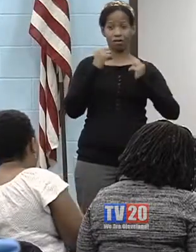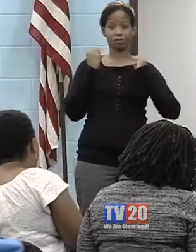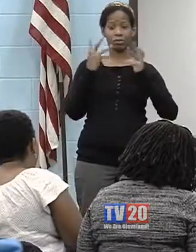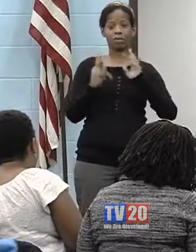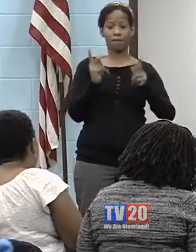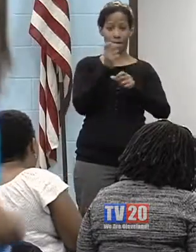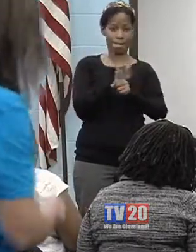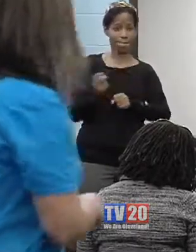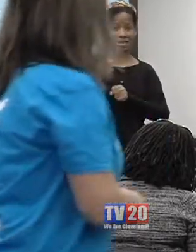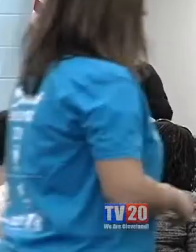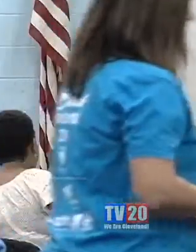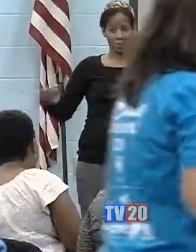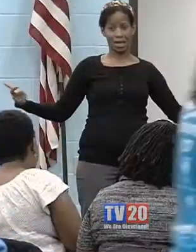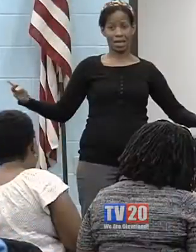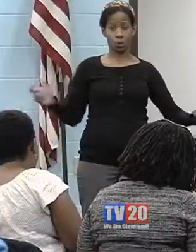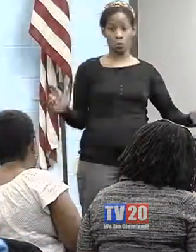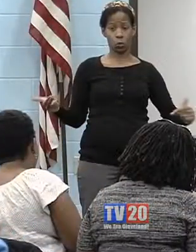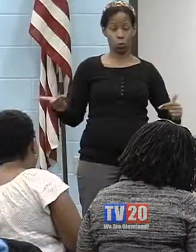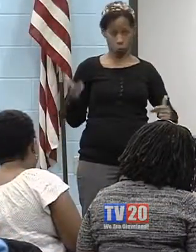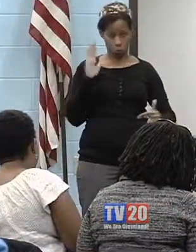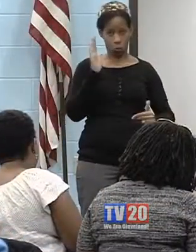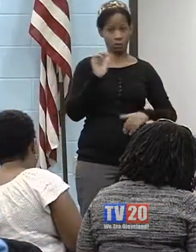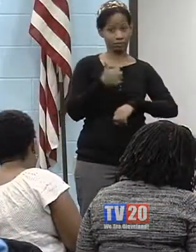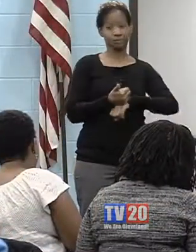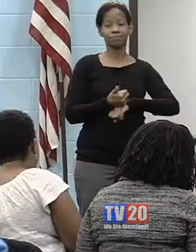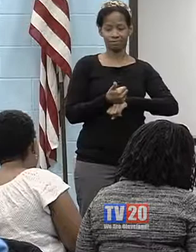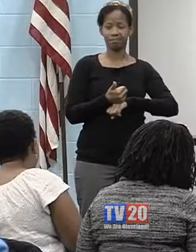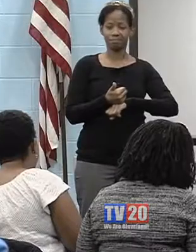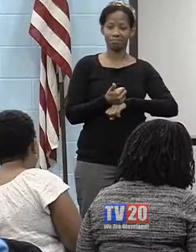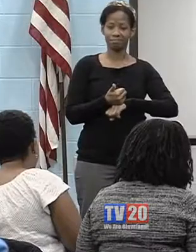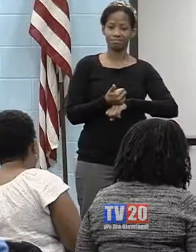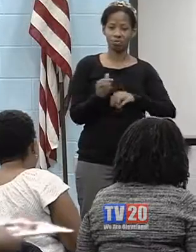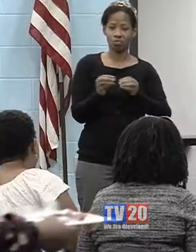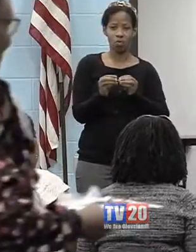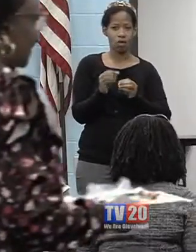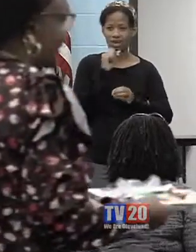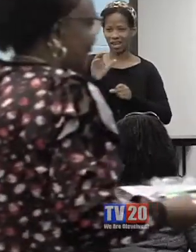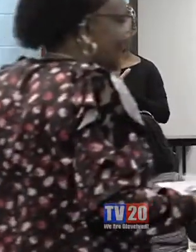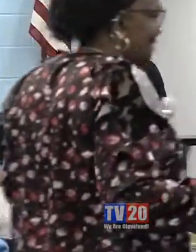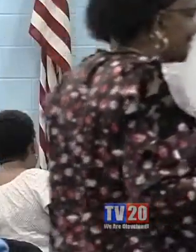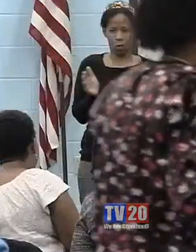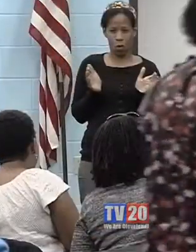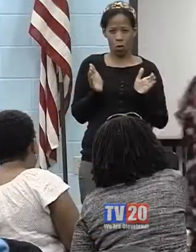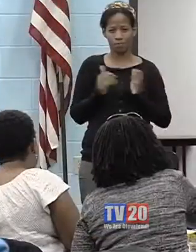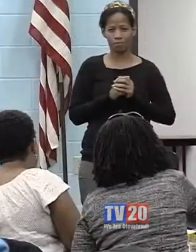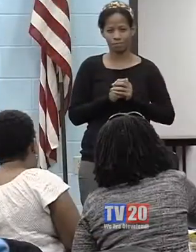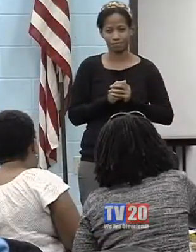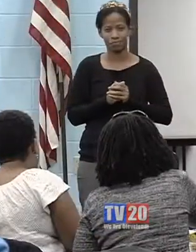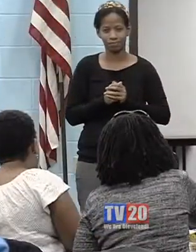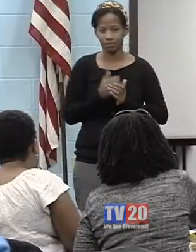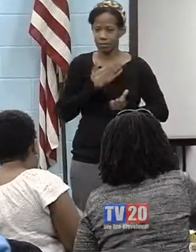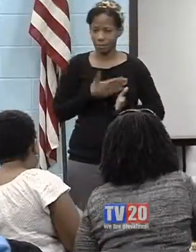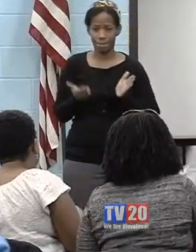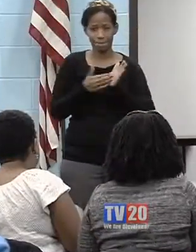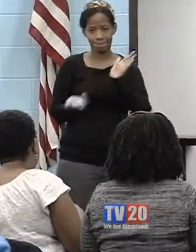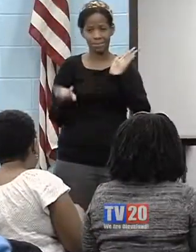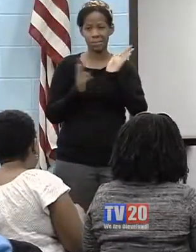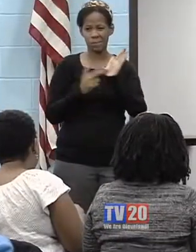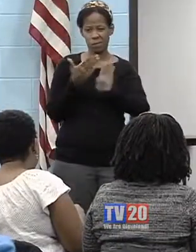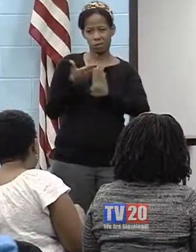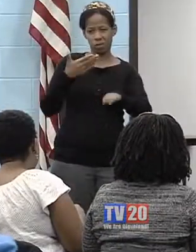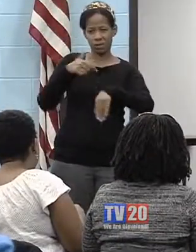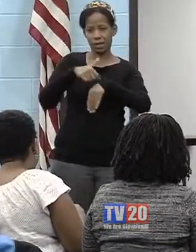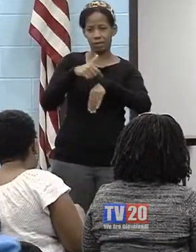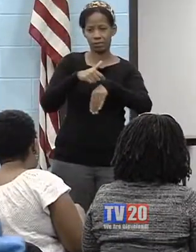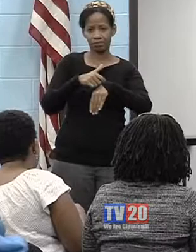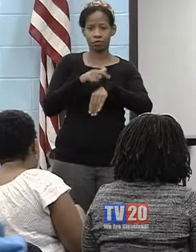So next year, if you have friends who want to come and colleagues, encourage them to register early. But we're delighted that